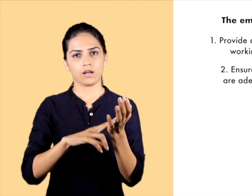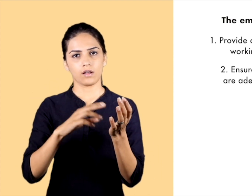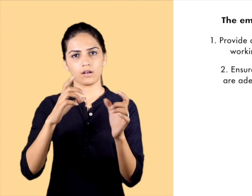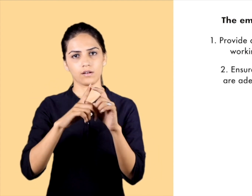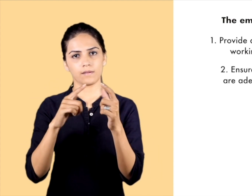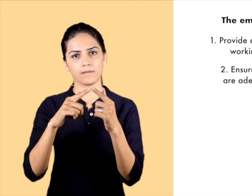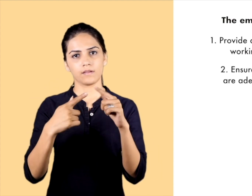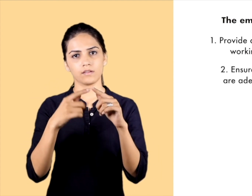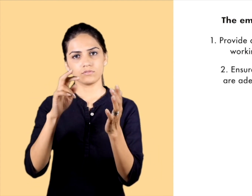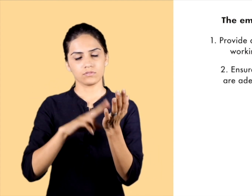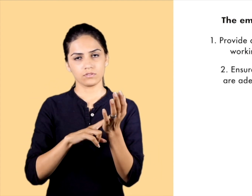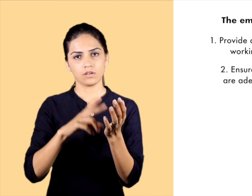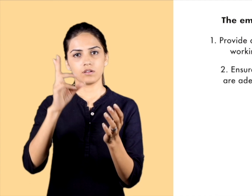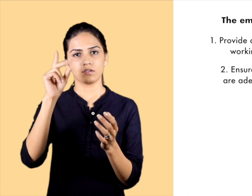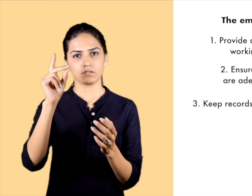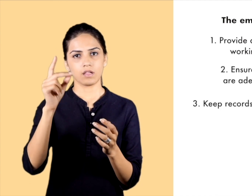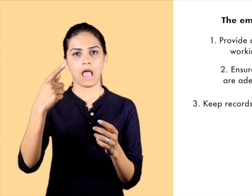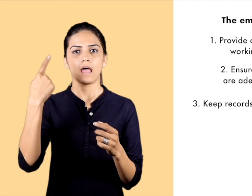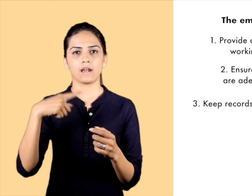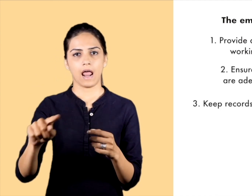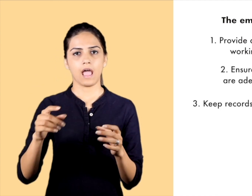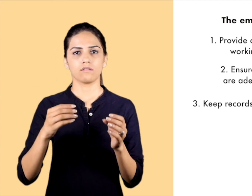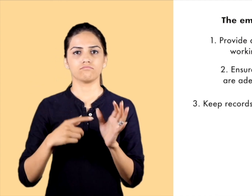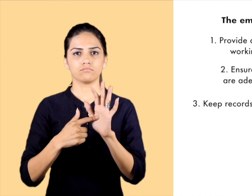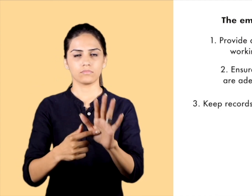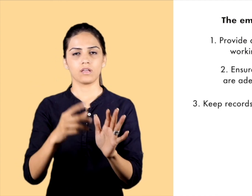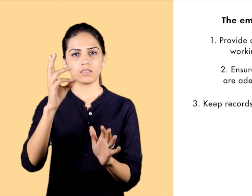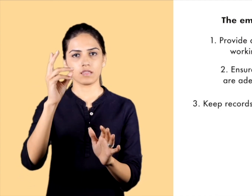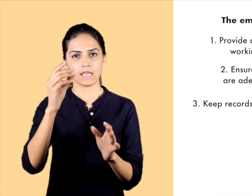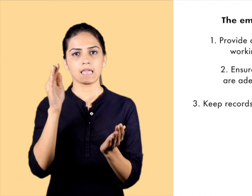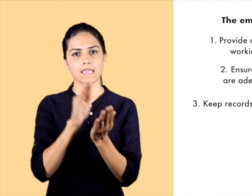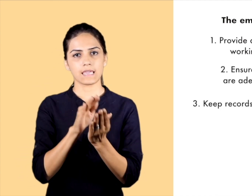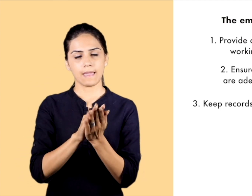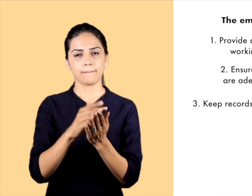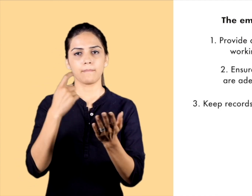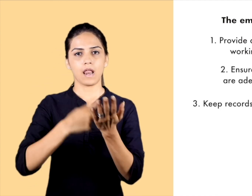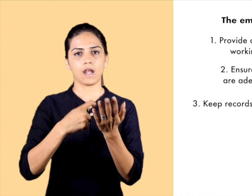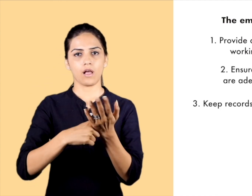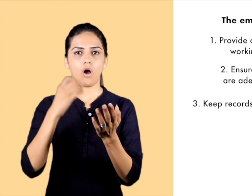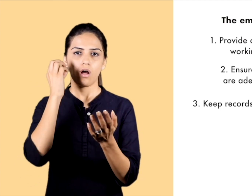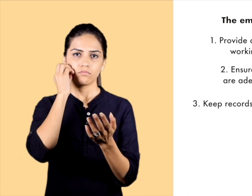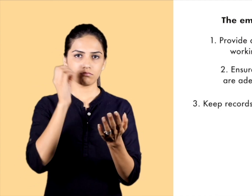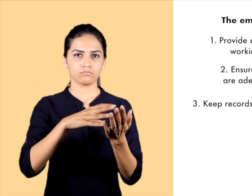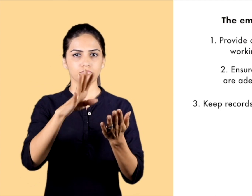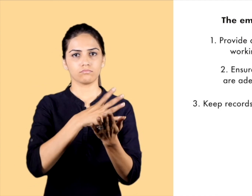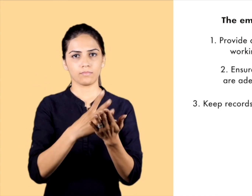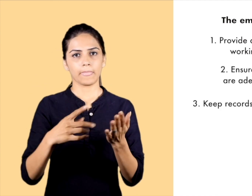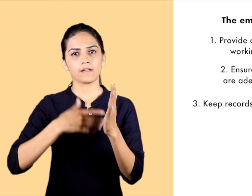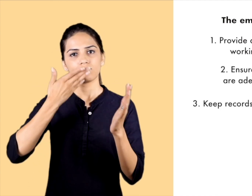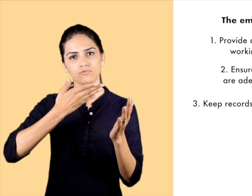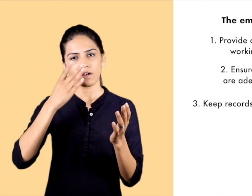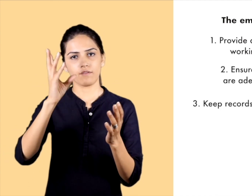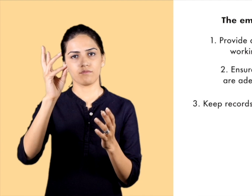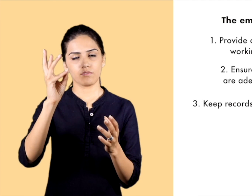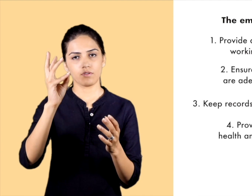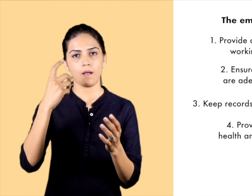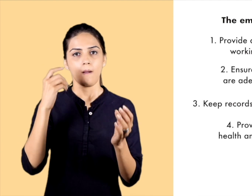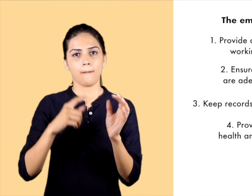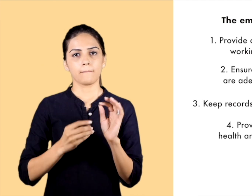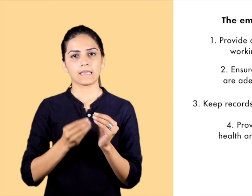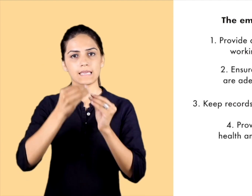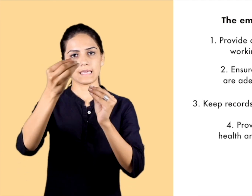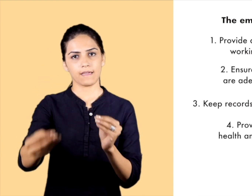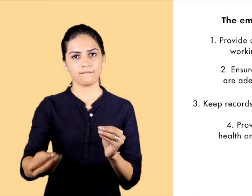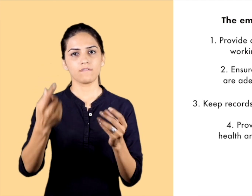Number 2, ensure that employees are adequately trained. Number 3, keep records of employees' training. Number